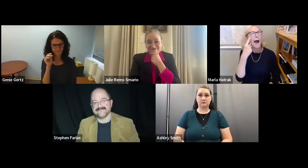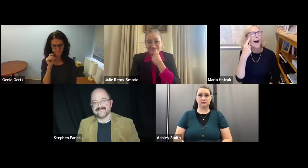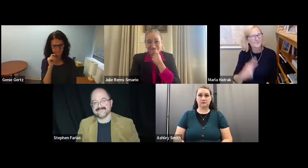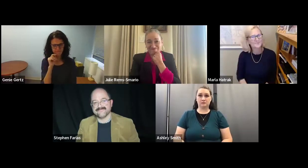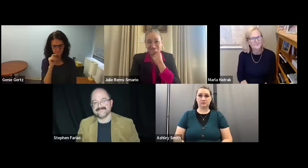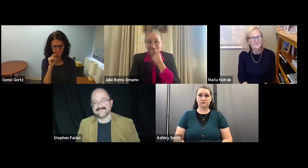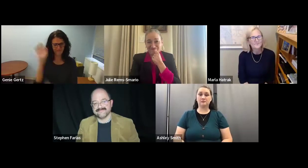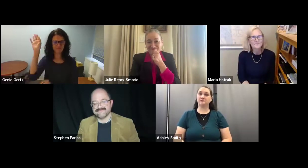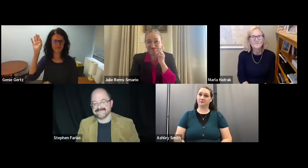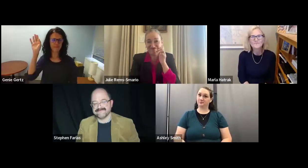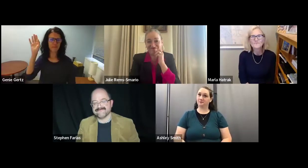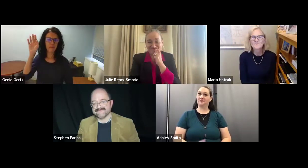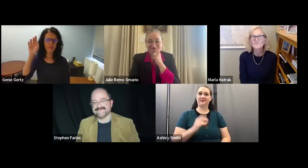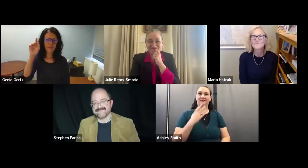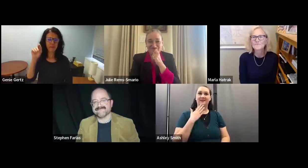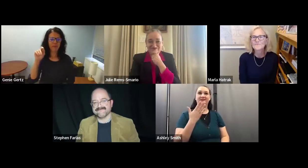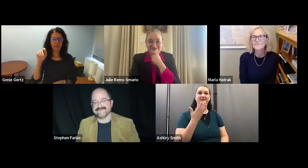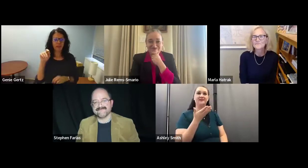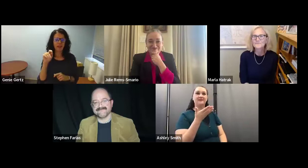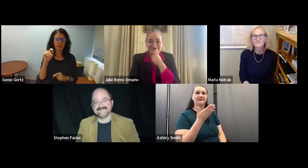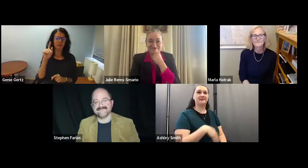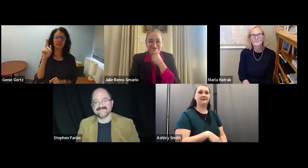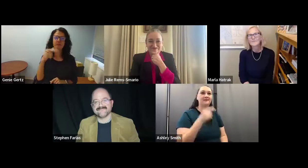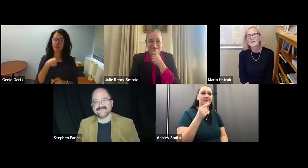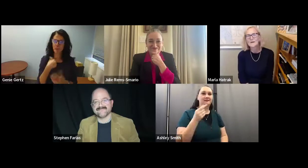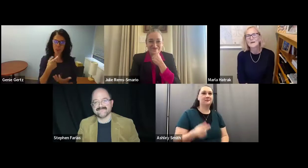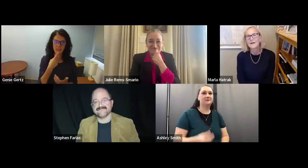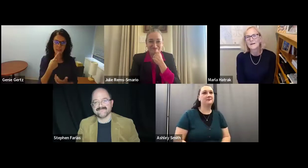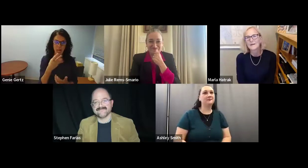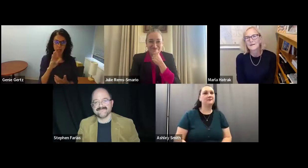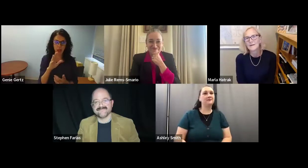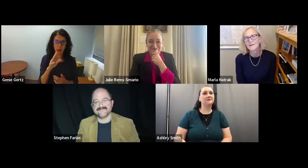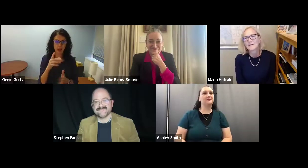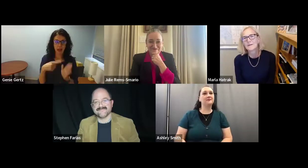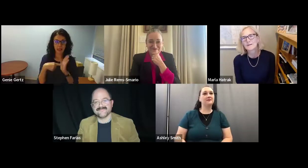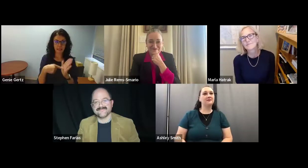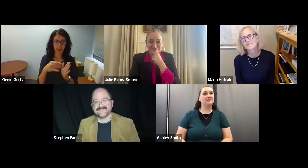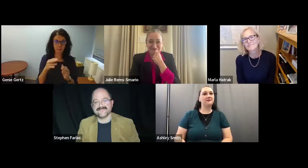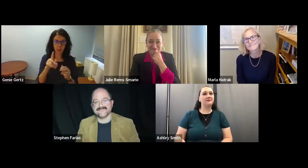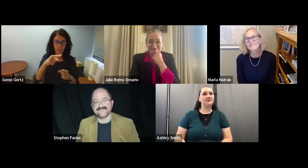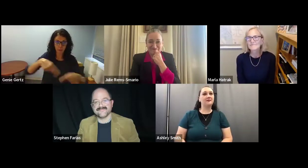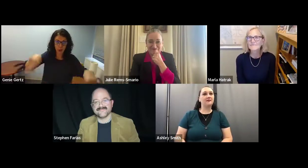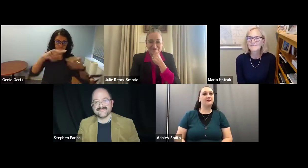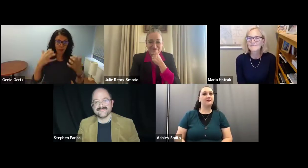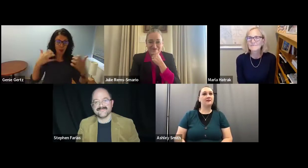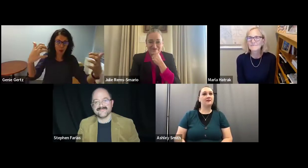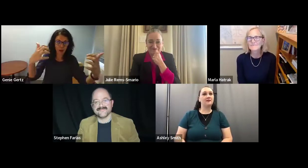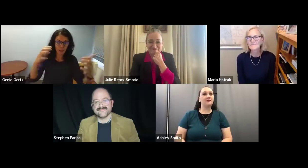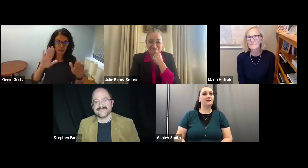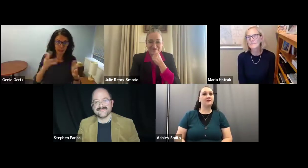our call to action as we were called upon by Stephen today. So I also would like to say that